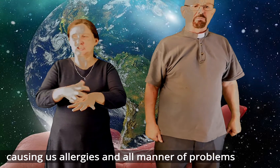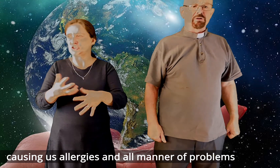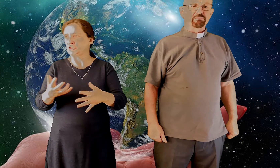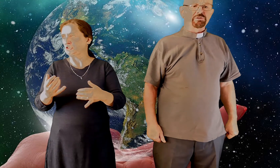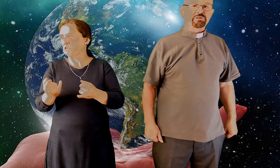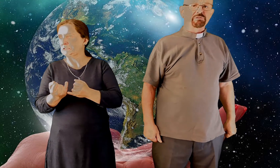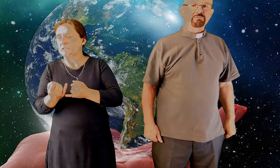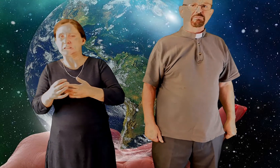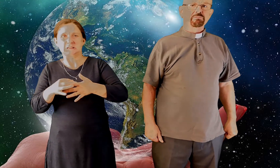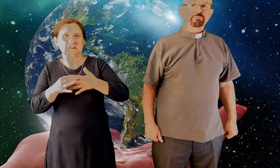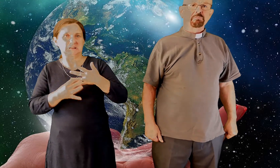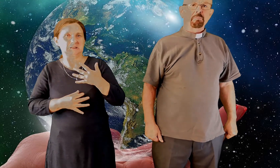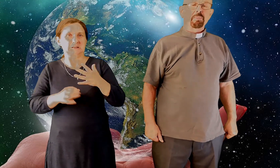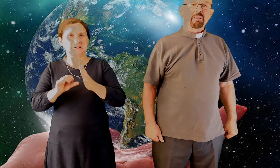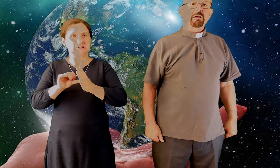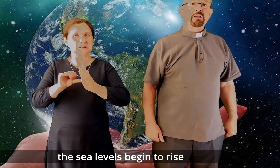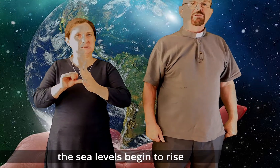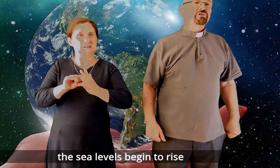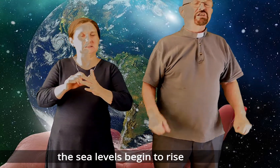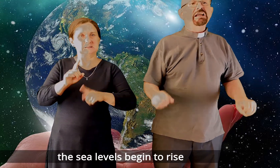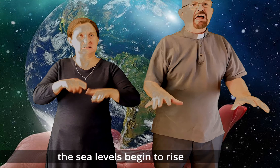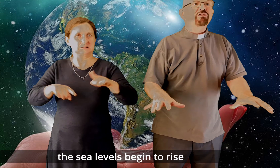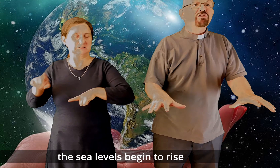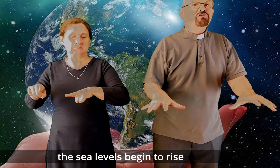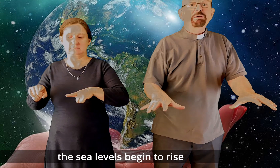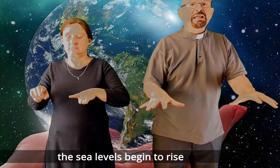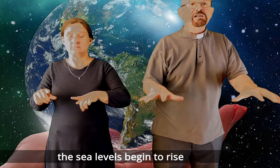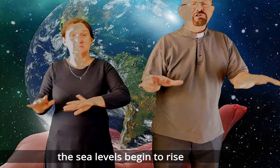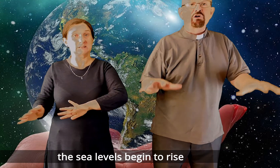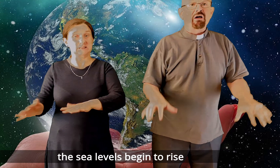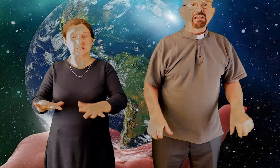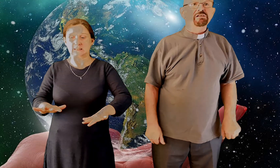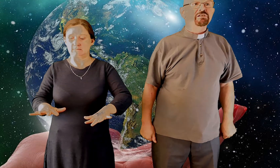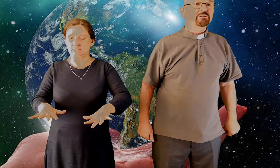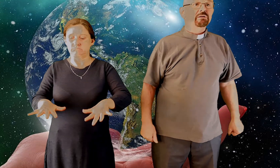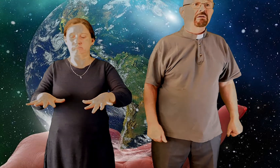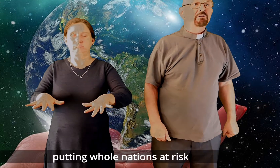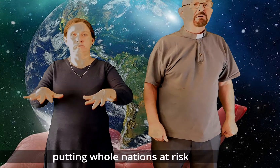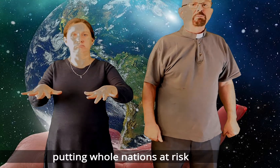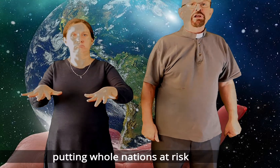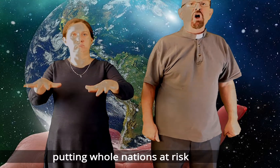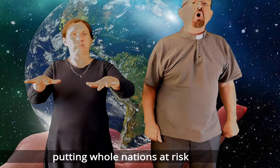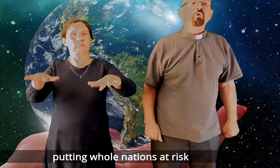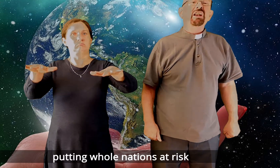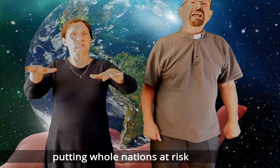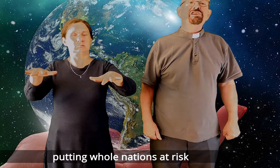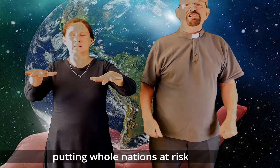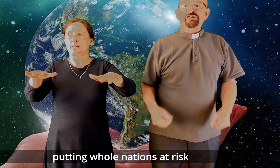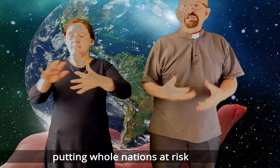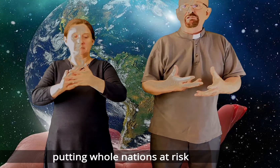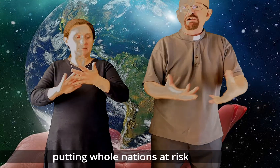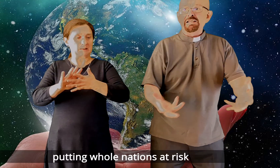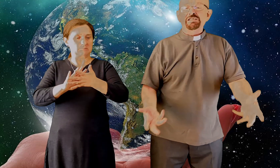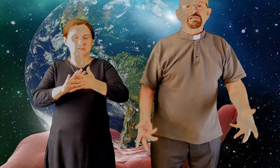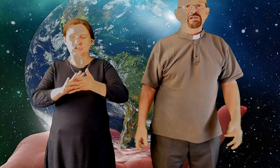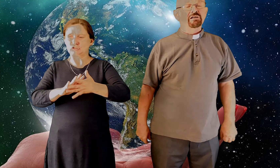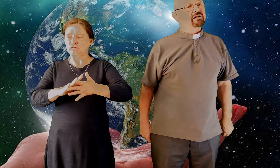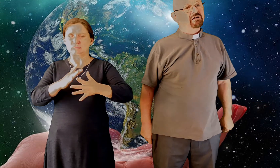problems. The sea levels begin to rise, putting whole nations at risk.